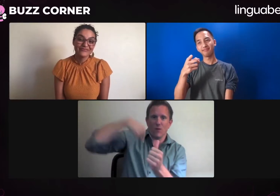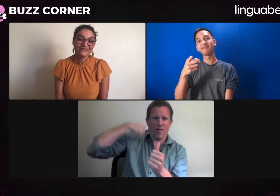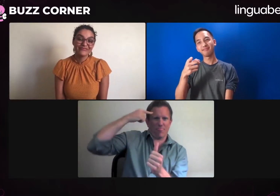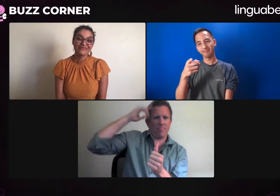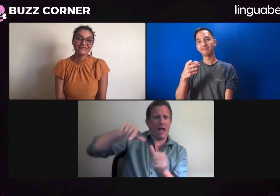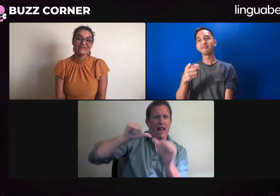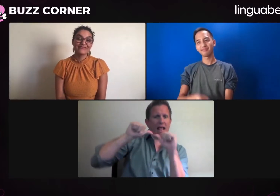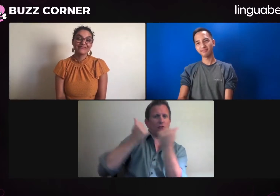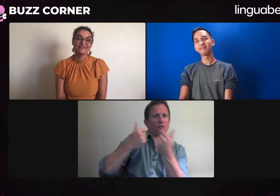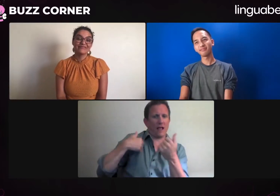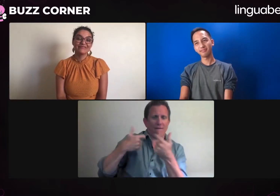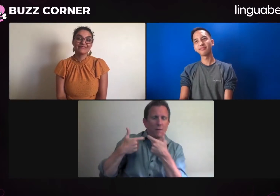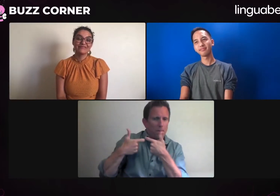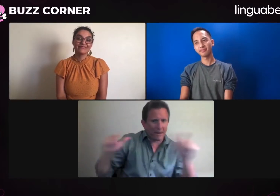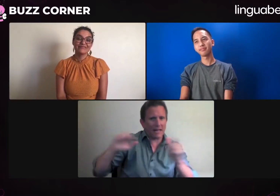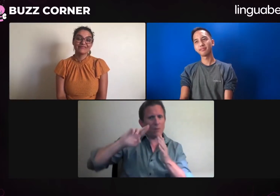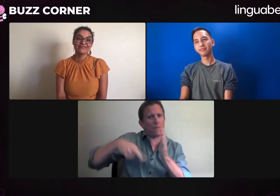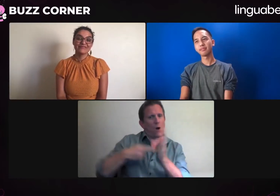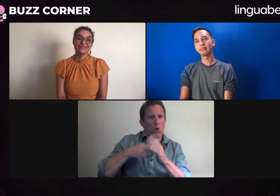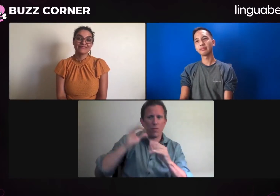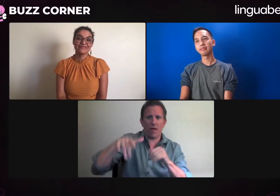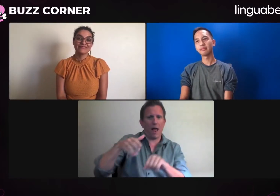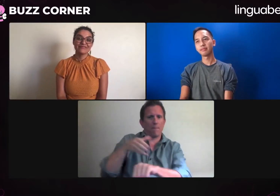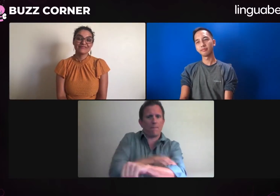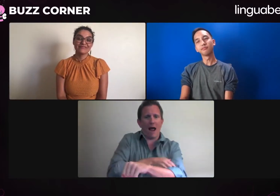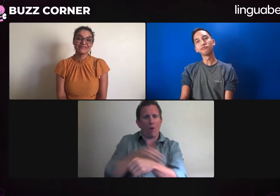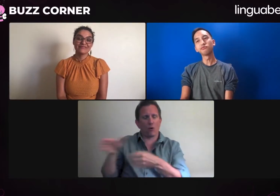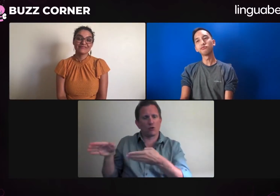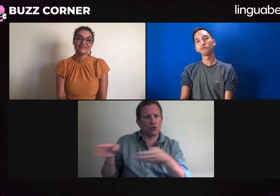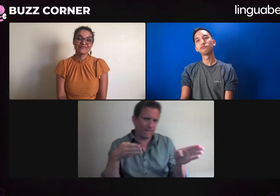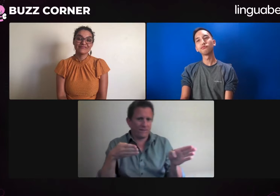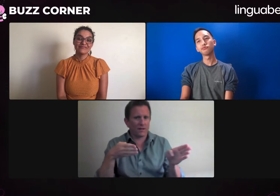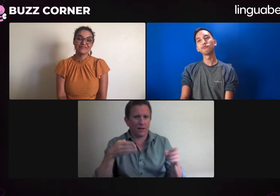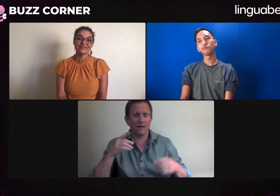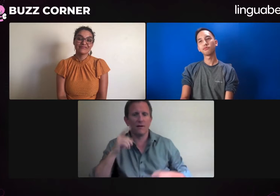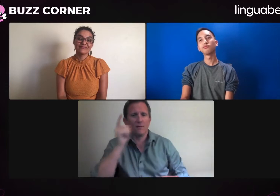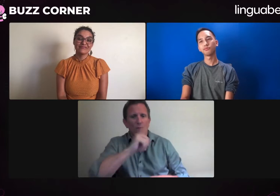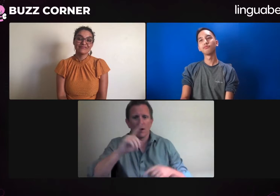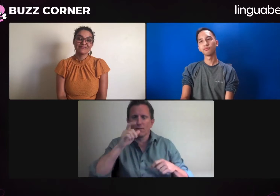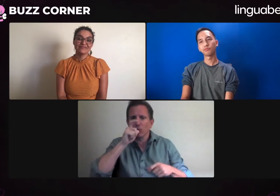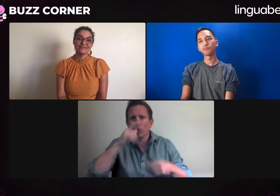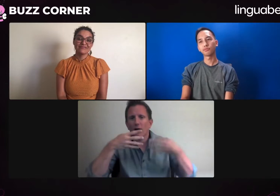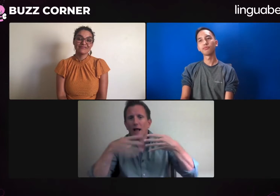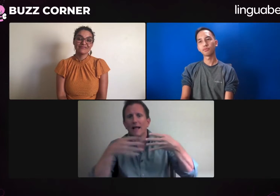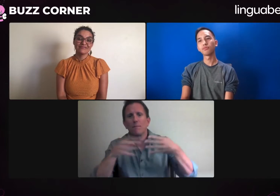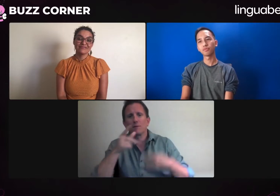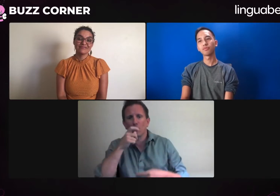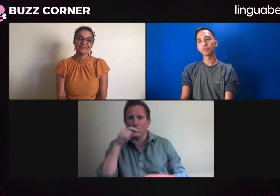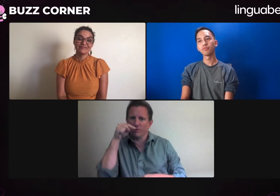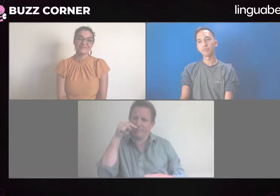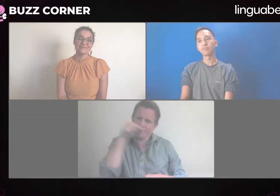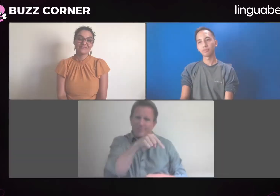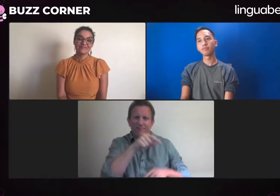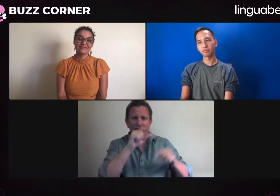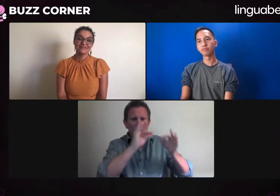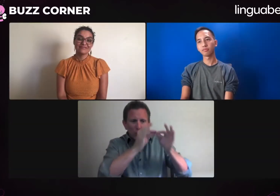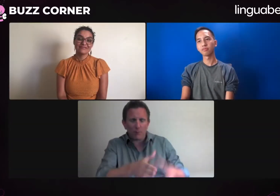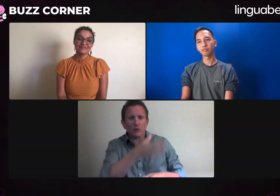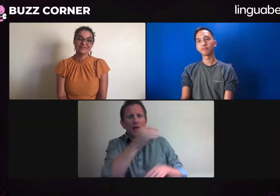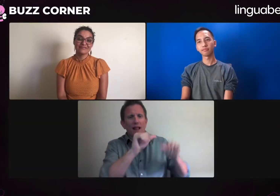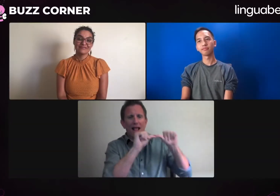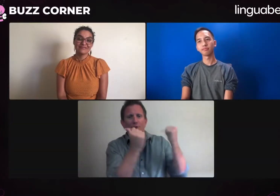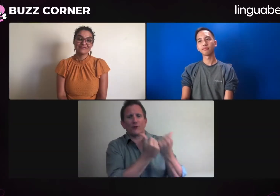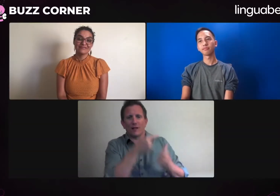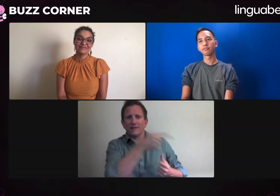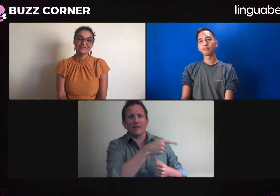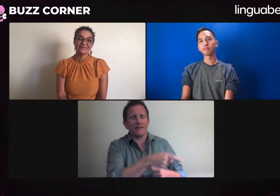now we have many agencies. And I think these agencies have a tremendous role in terms of navigating that power shift, in terms